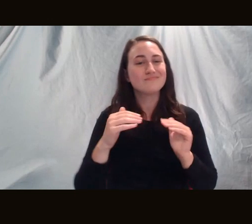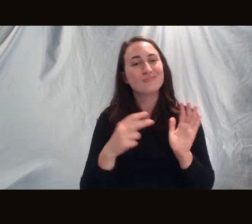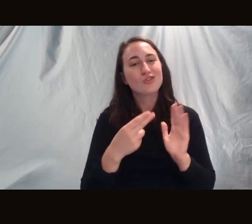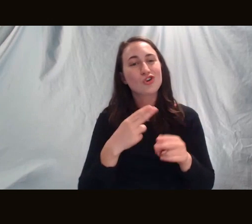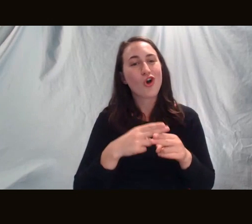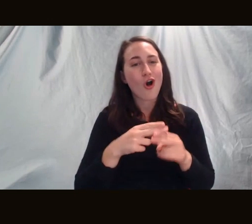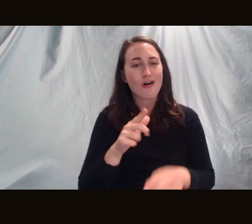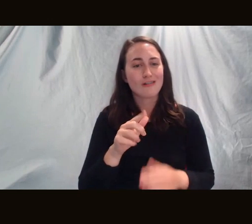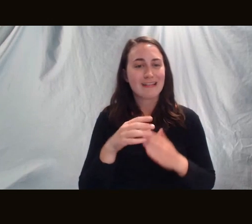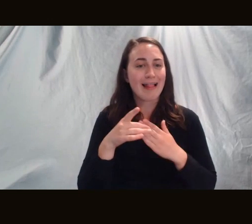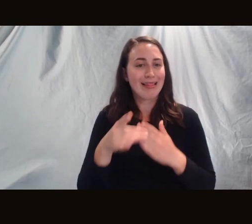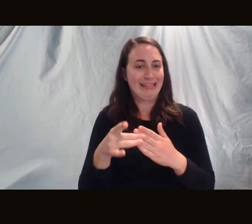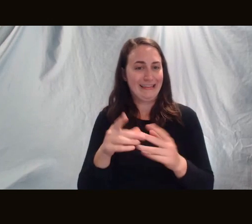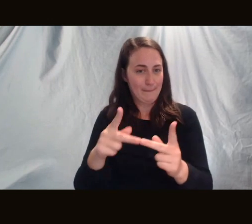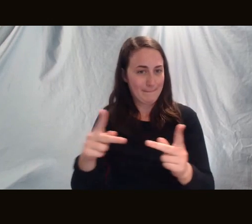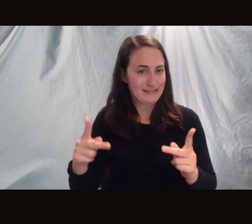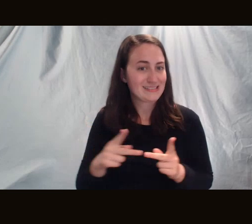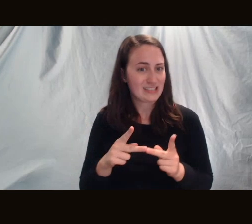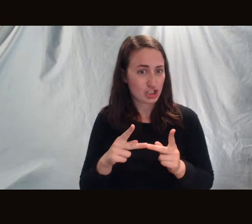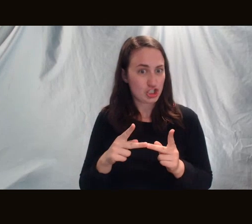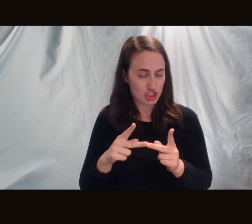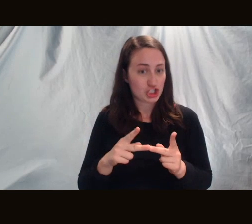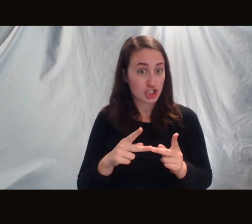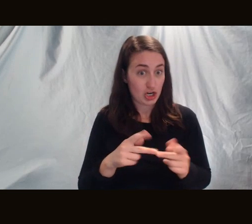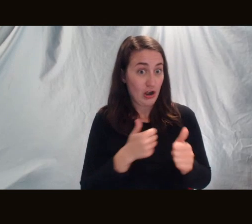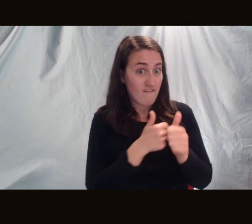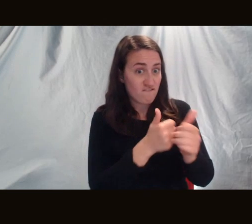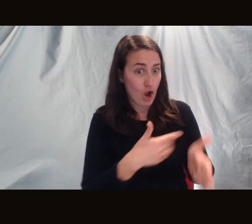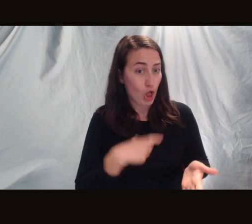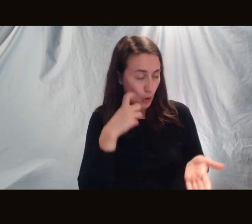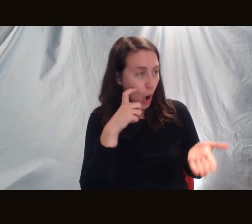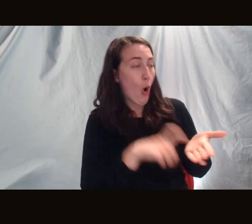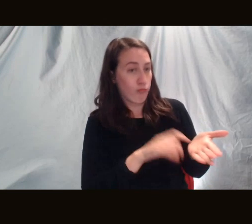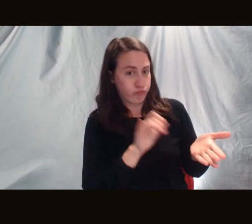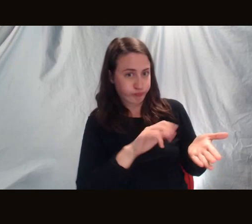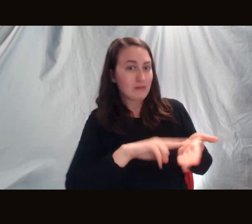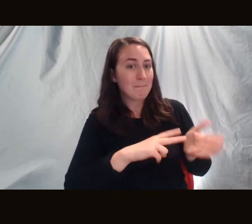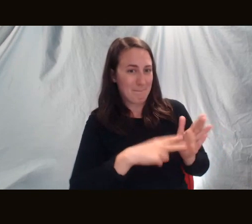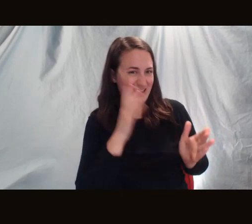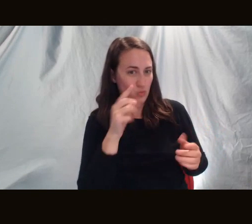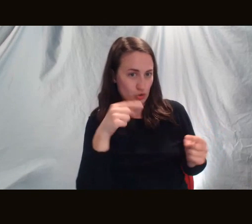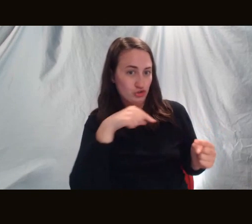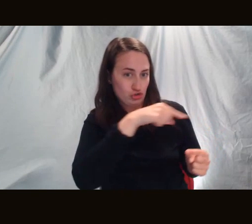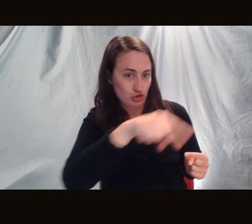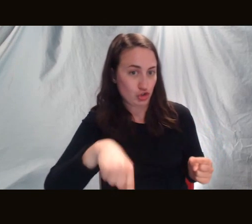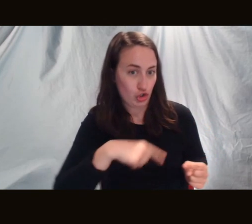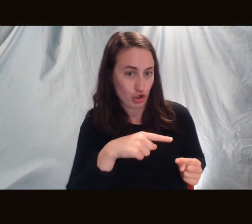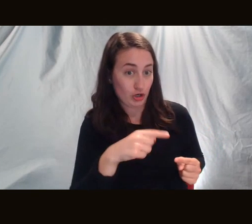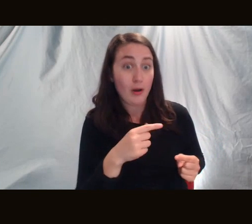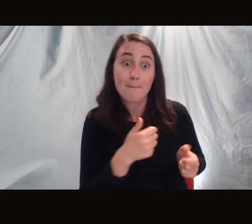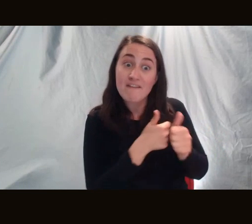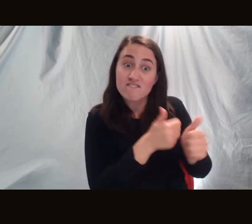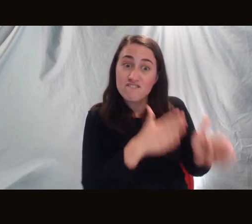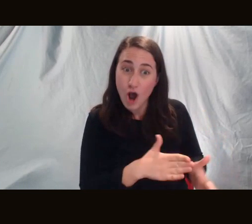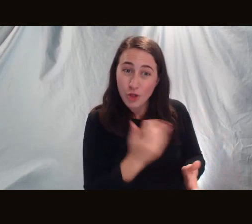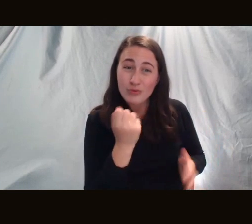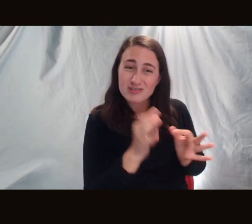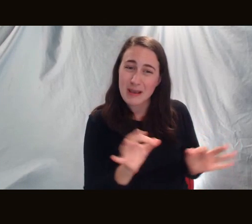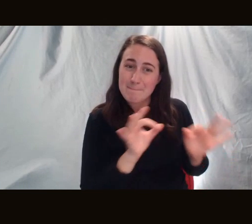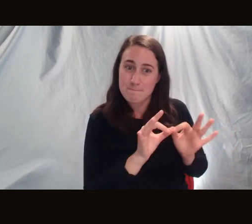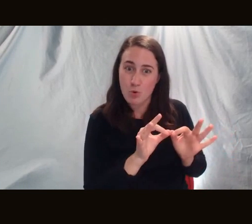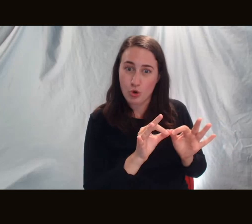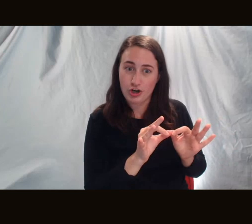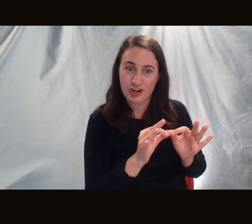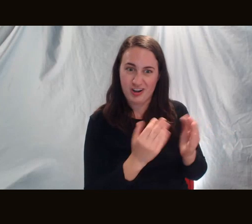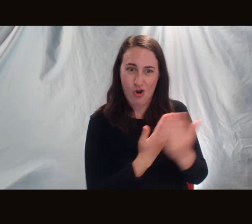the signal for the turn. Followers, notice how your elbow stays down. That creates your frame for you to do your turn. Okay, so just